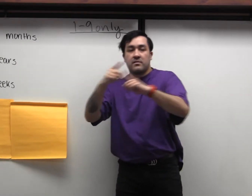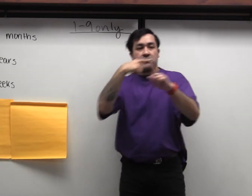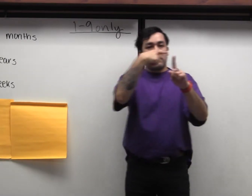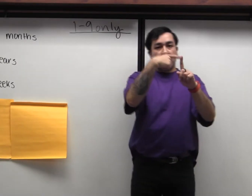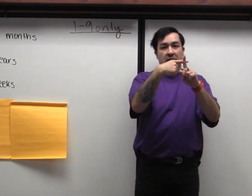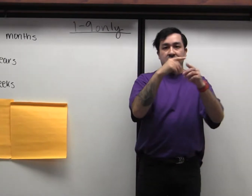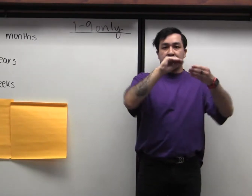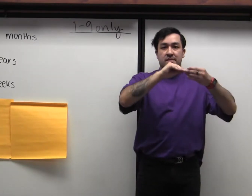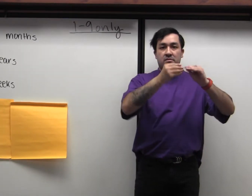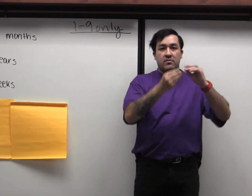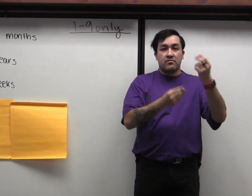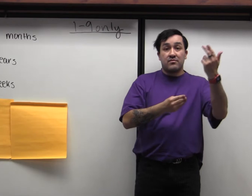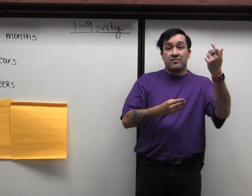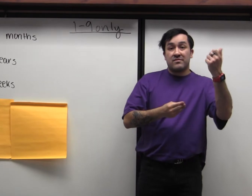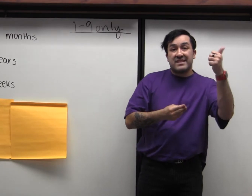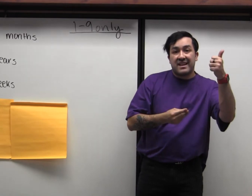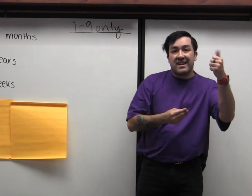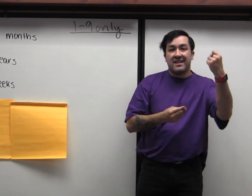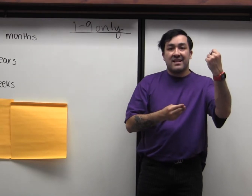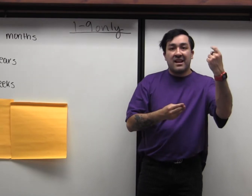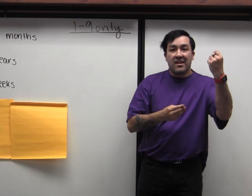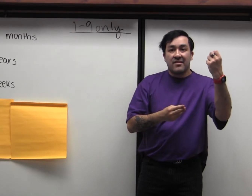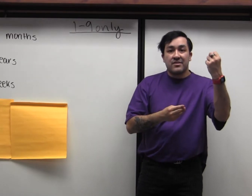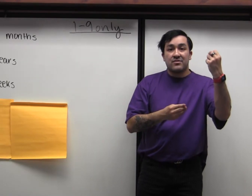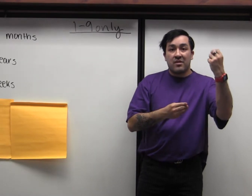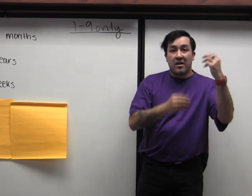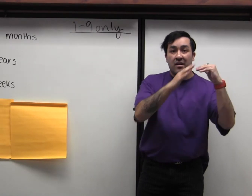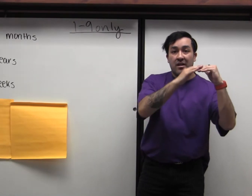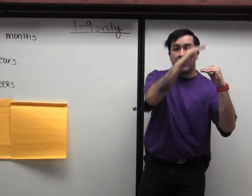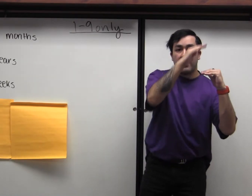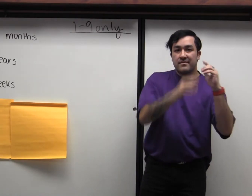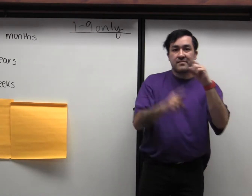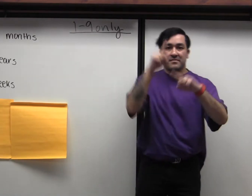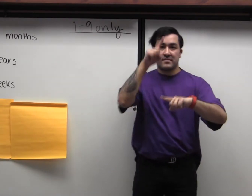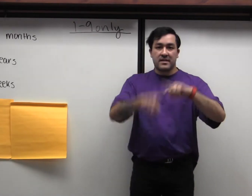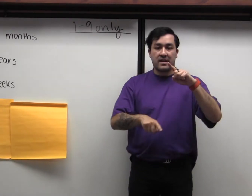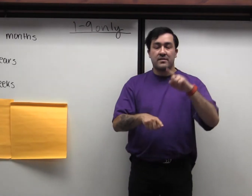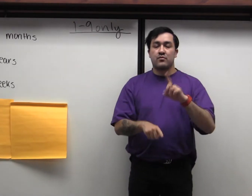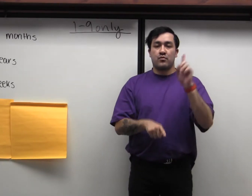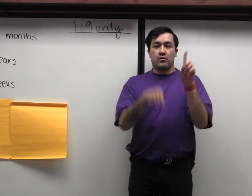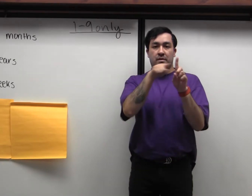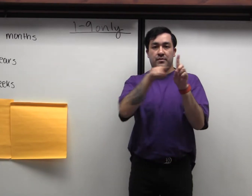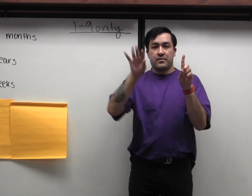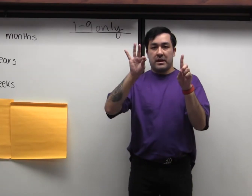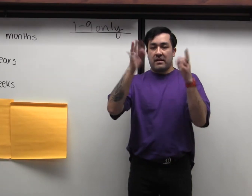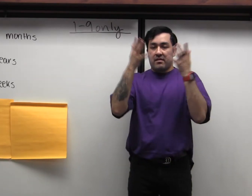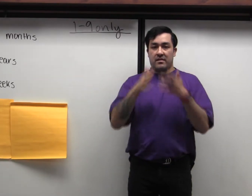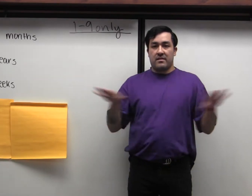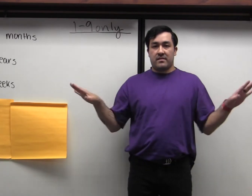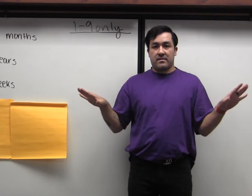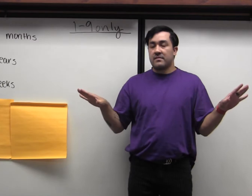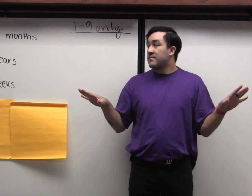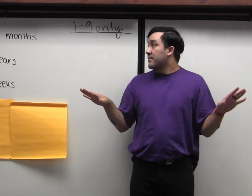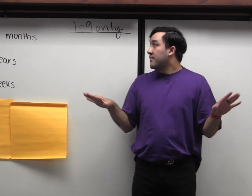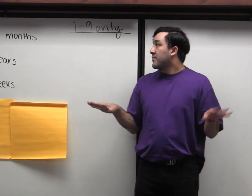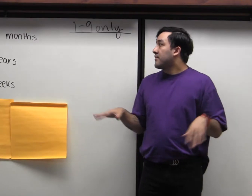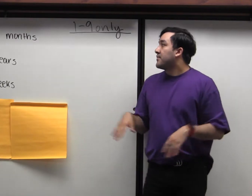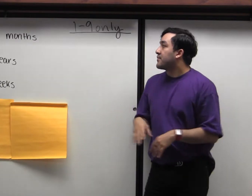can't sign anything above the number 10. So 11, 12, doesn't matter what, you can't do that. It has to be the numbers 1 through 9.